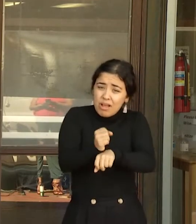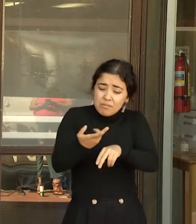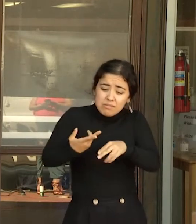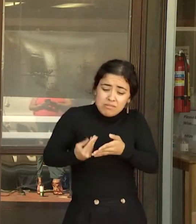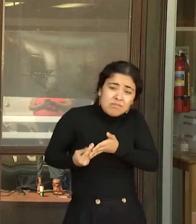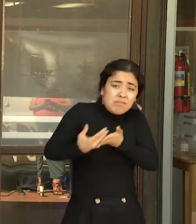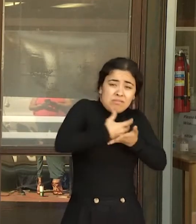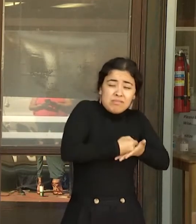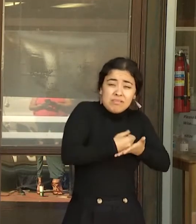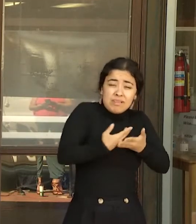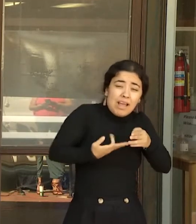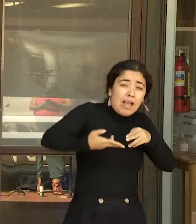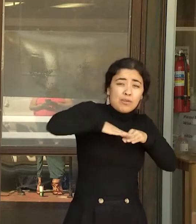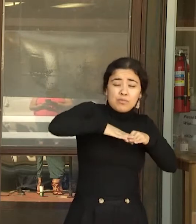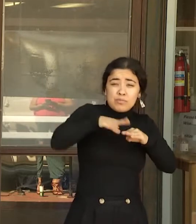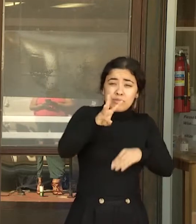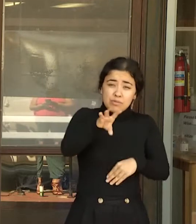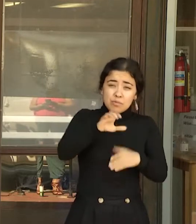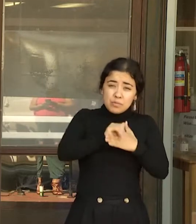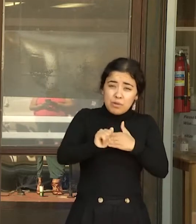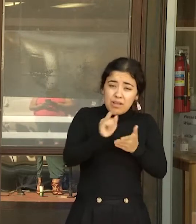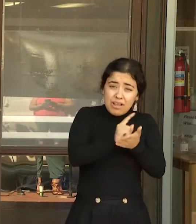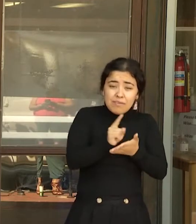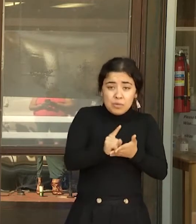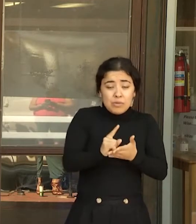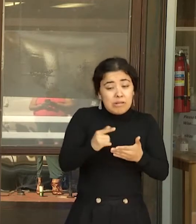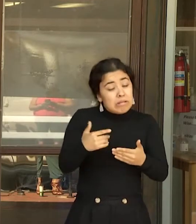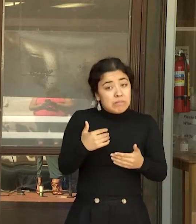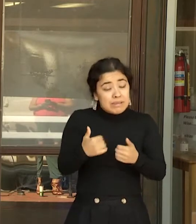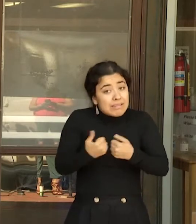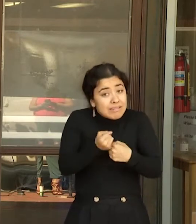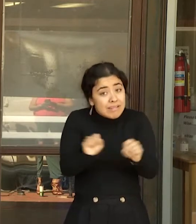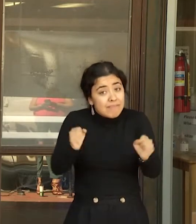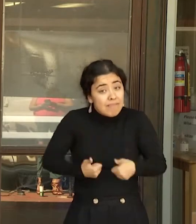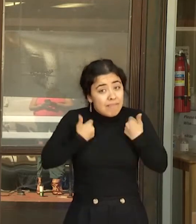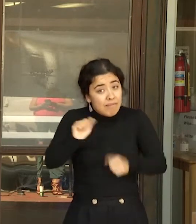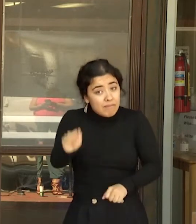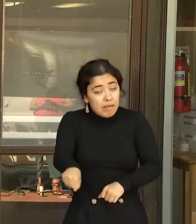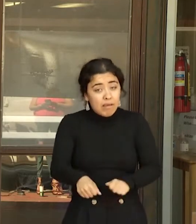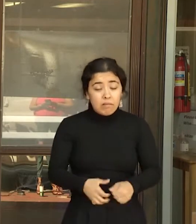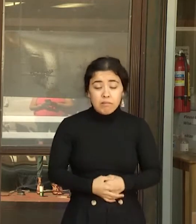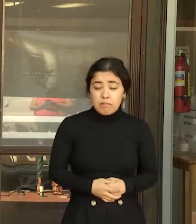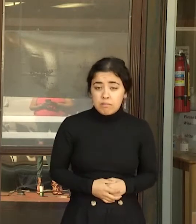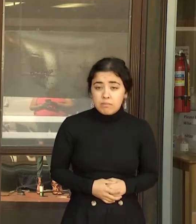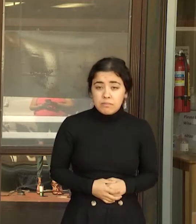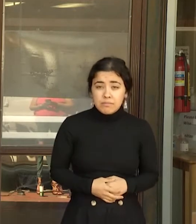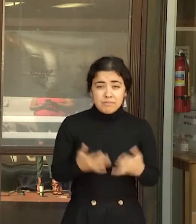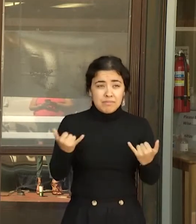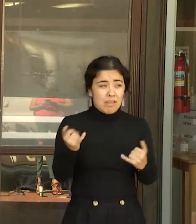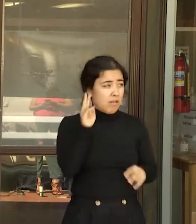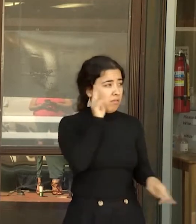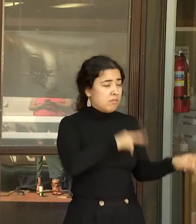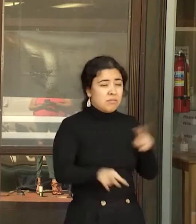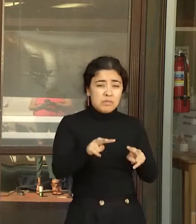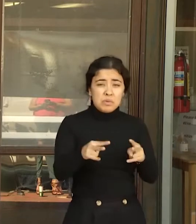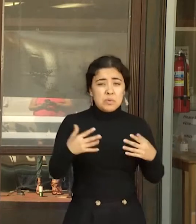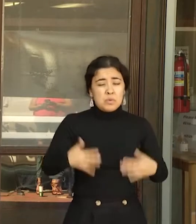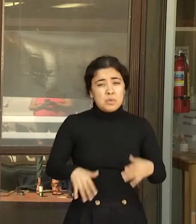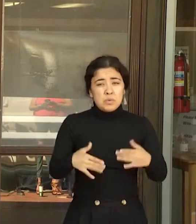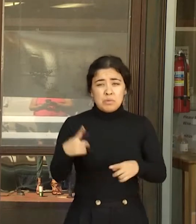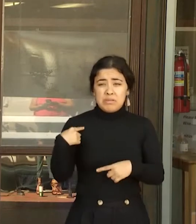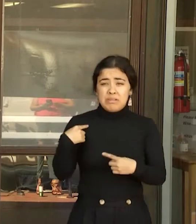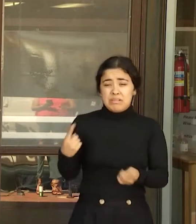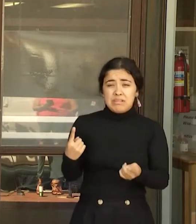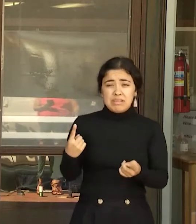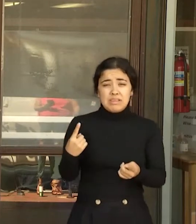federal support can be a lifesaver. And we're facing the highest unemployment rate since the Great Depression